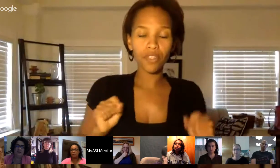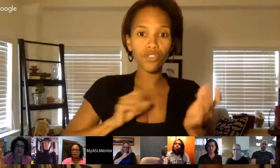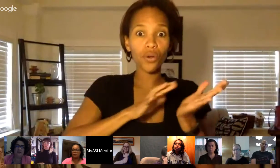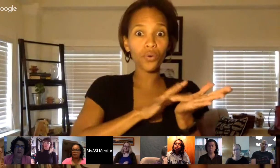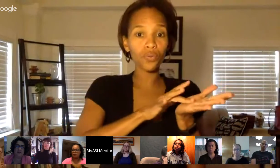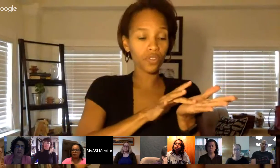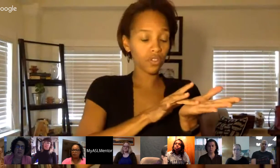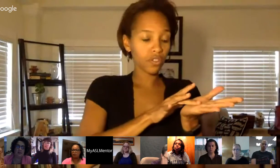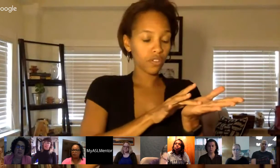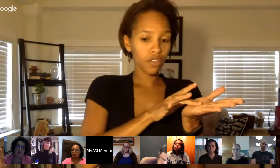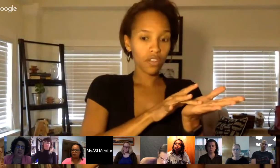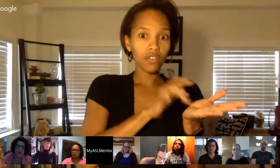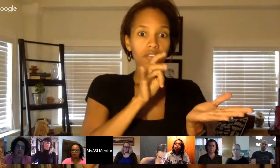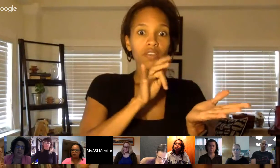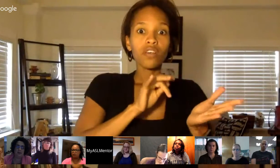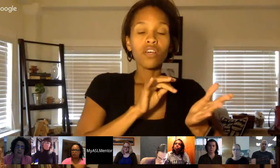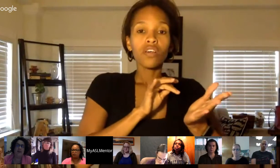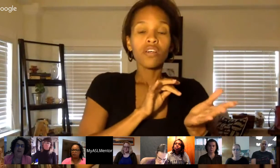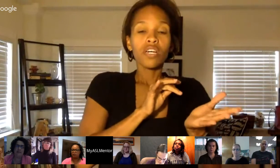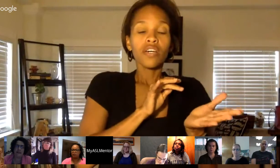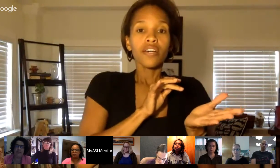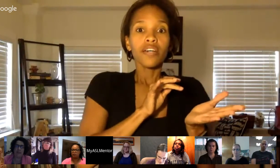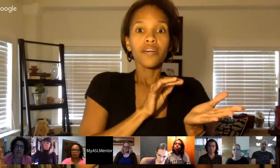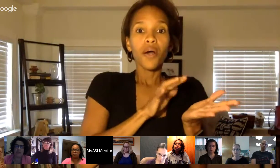lot. So,